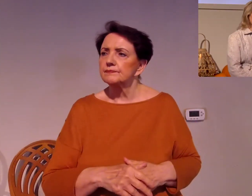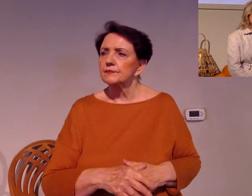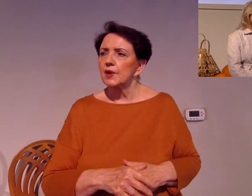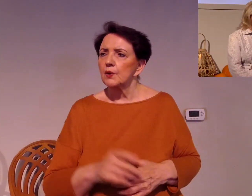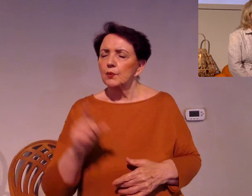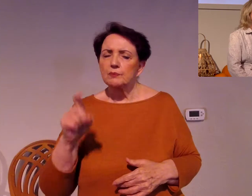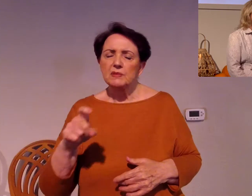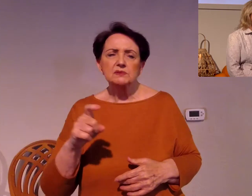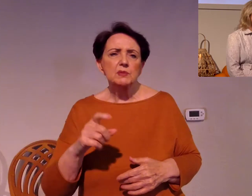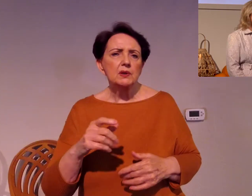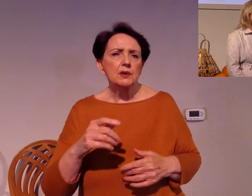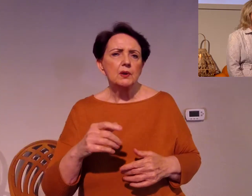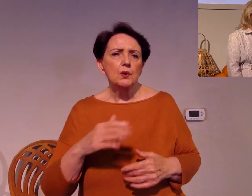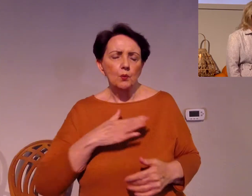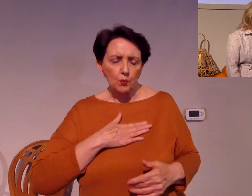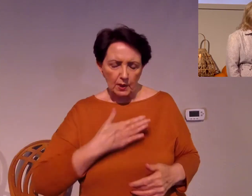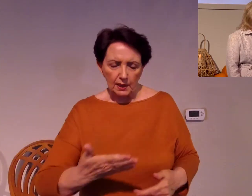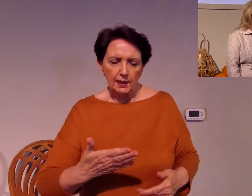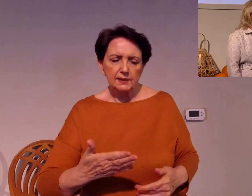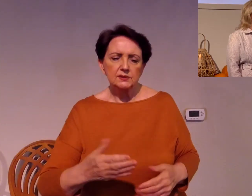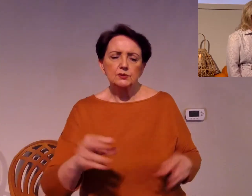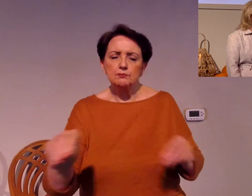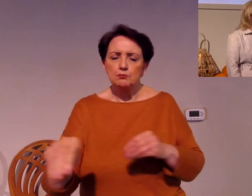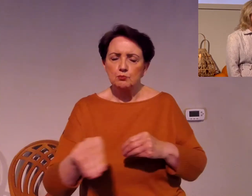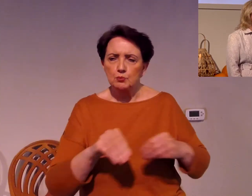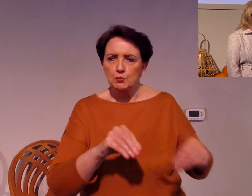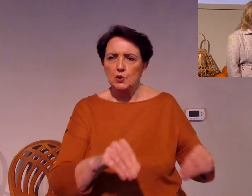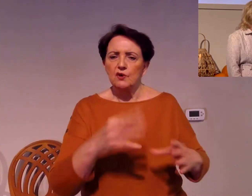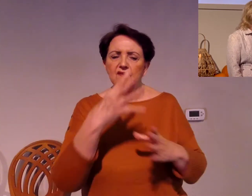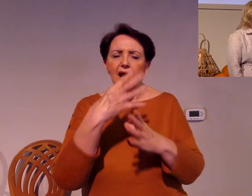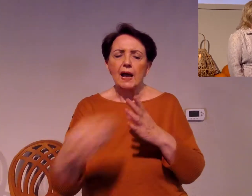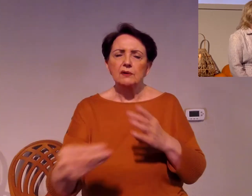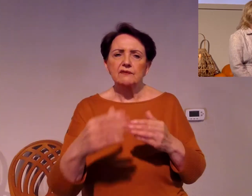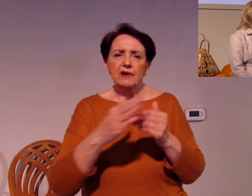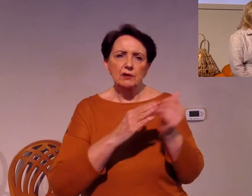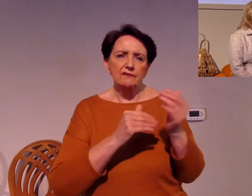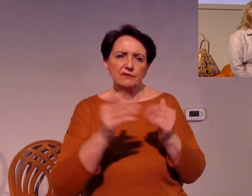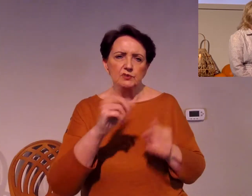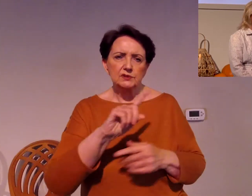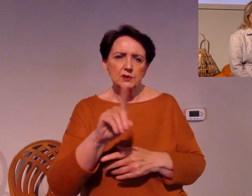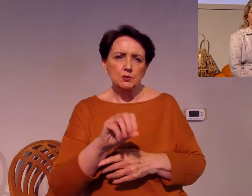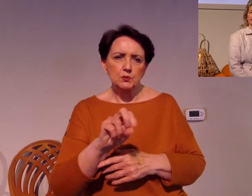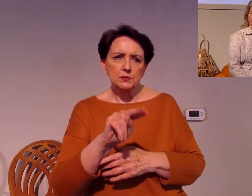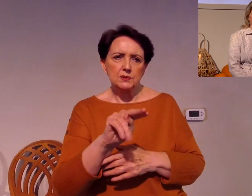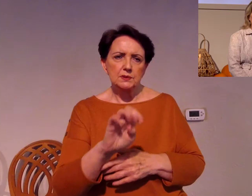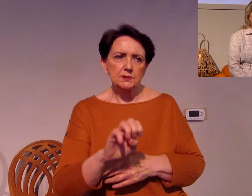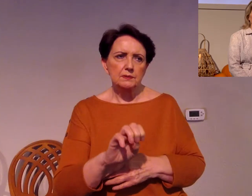be what? Willing to move out of our comfort zone.